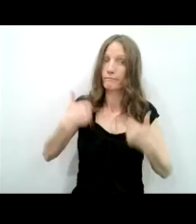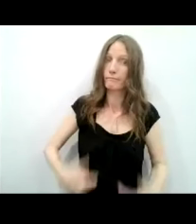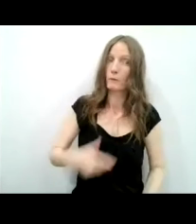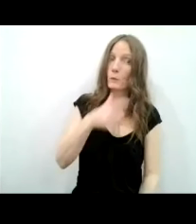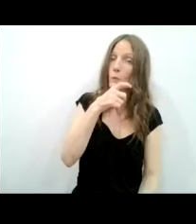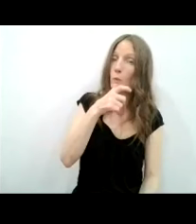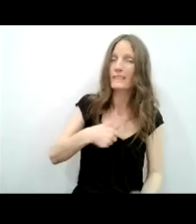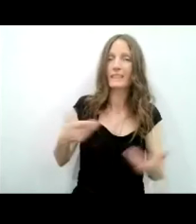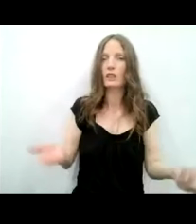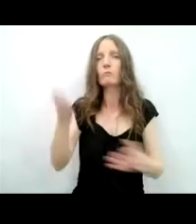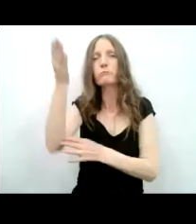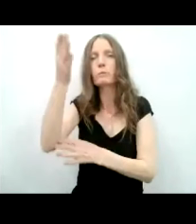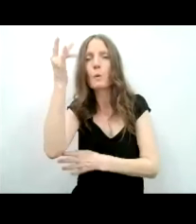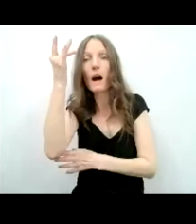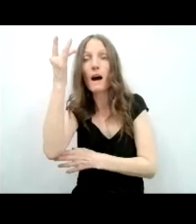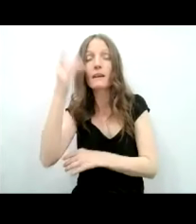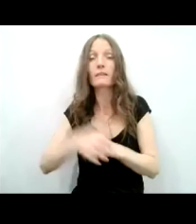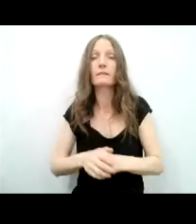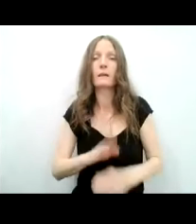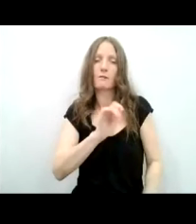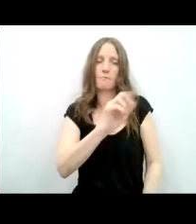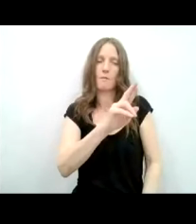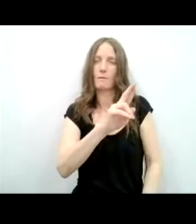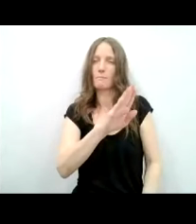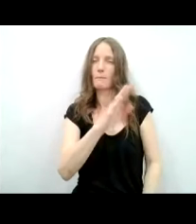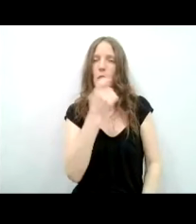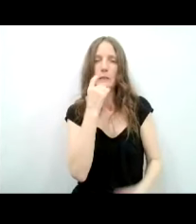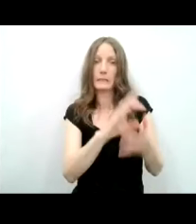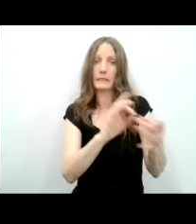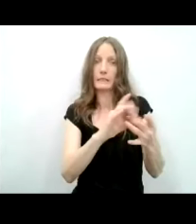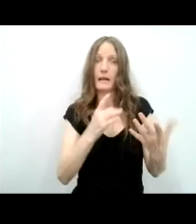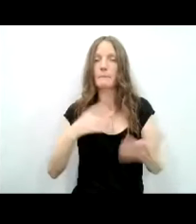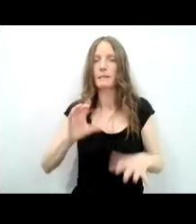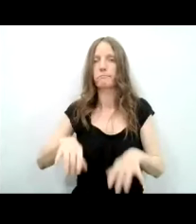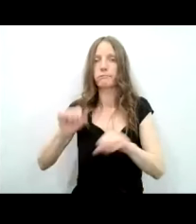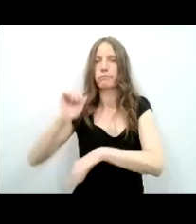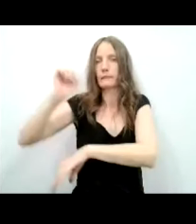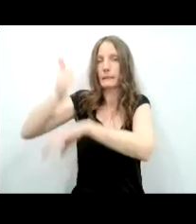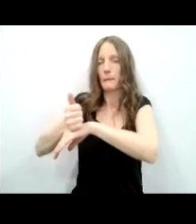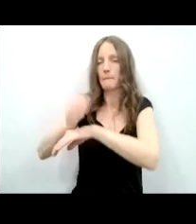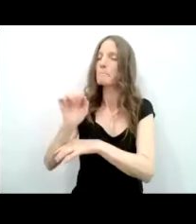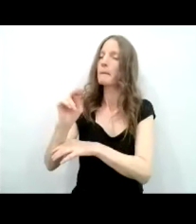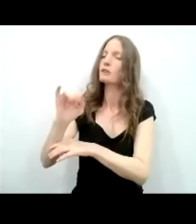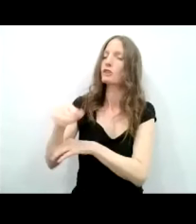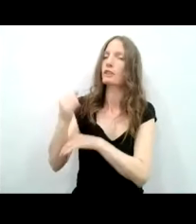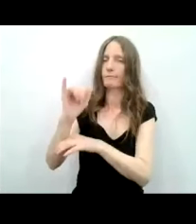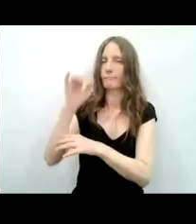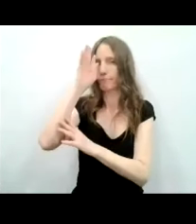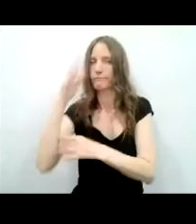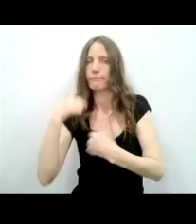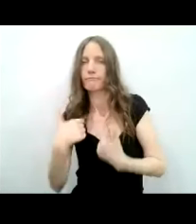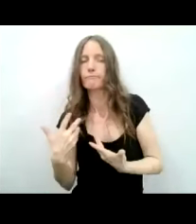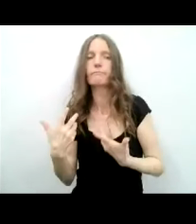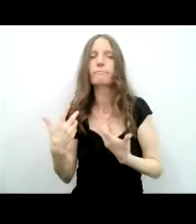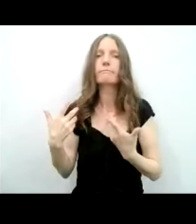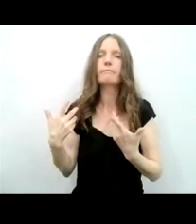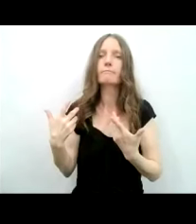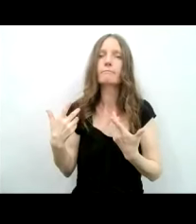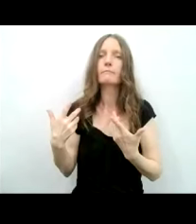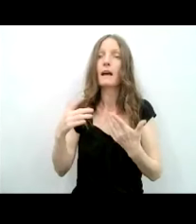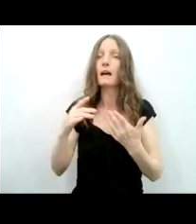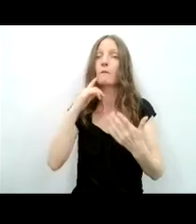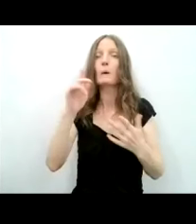here speaking to you all? As Barb mentioned, I'm the founder of Benji, which is sort of a tool that's helping people sort of deliver remote workshops